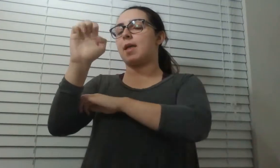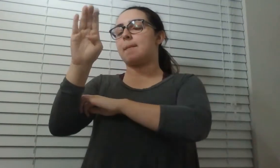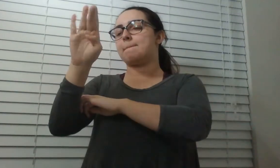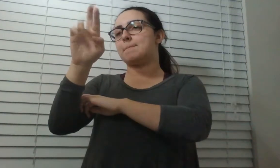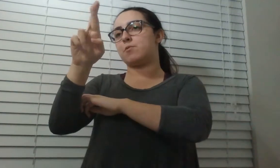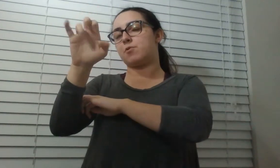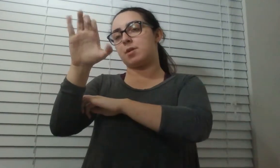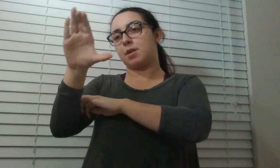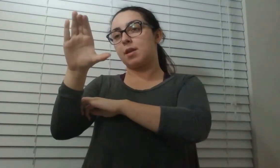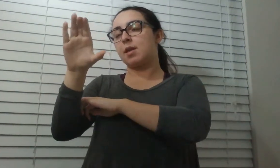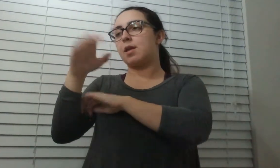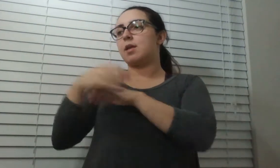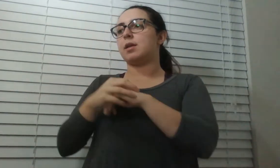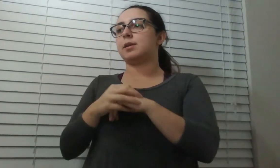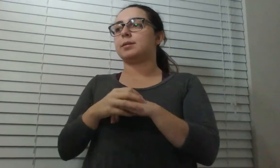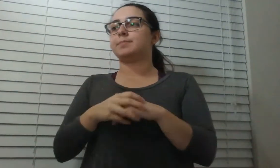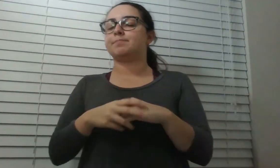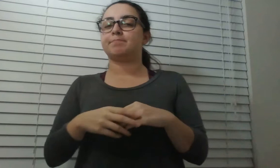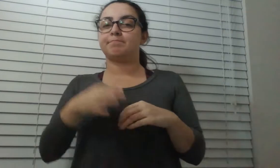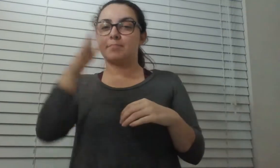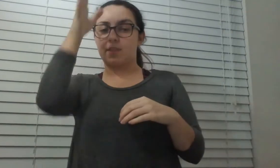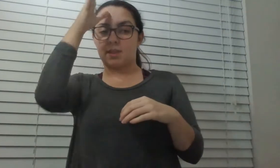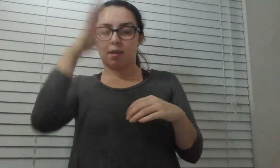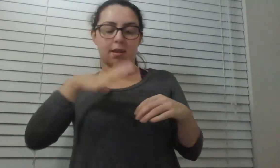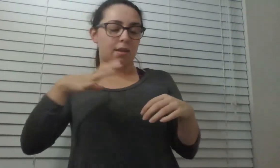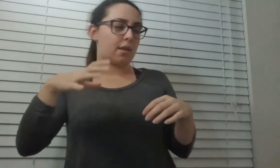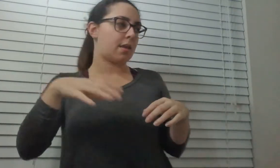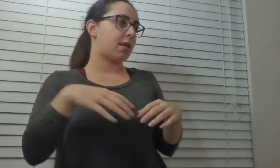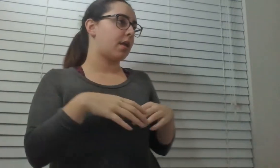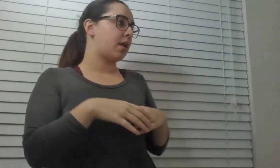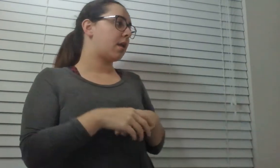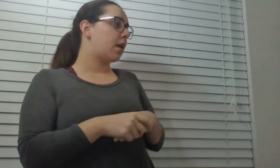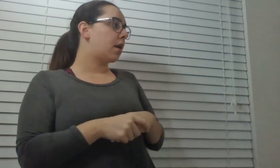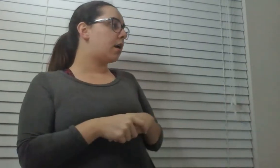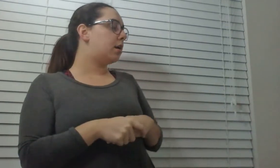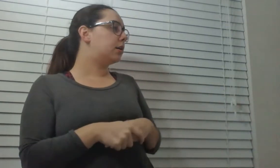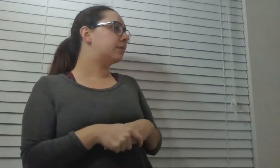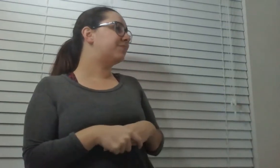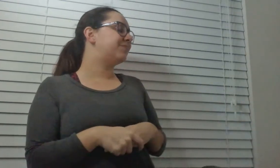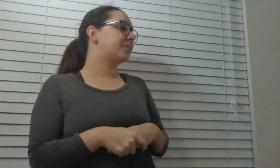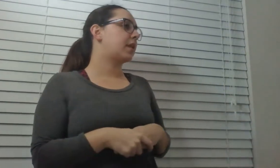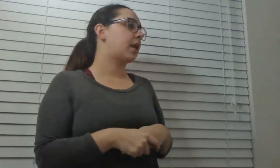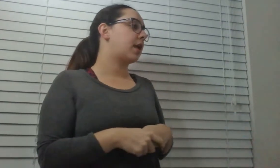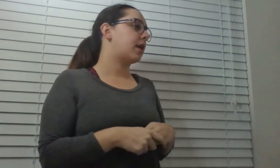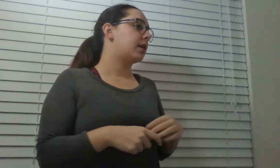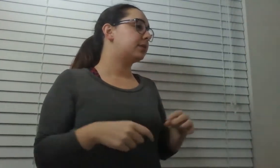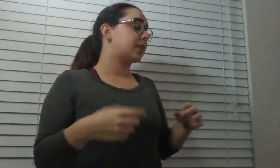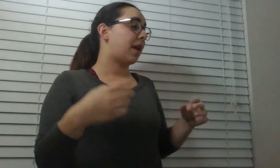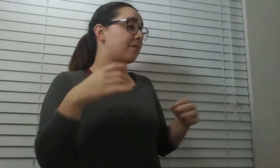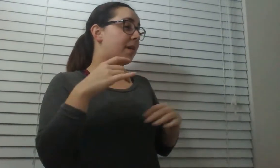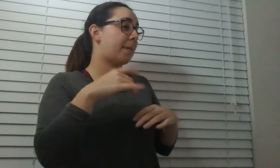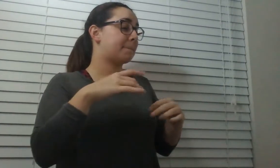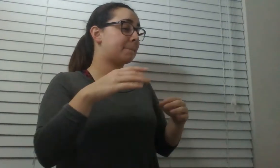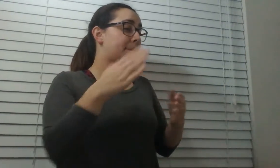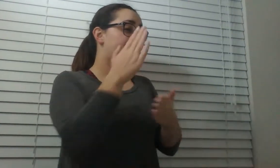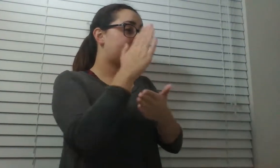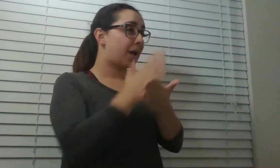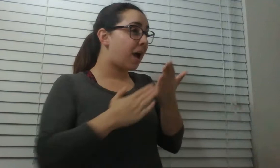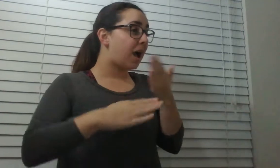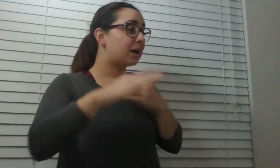canvas. And these are actual pieces of those early planes. Here's a Wright Brothers plane. What do you mean? You mean this is the fabric from